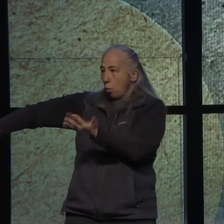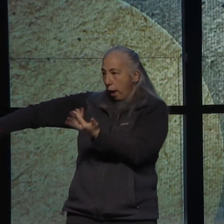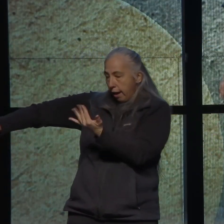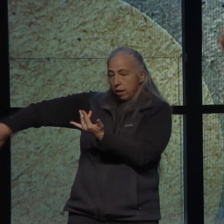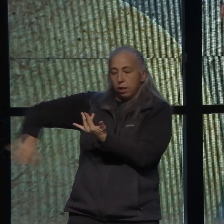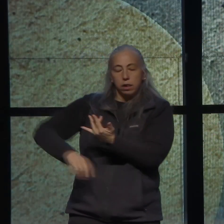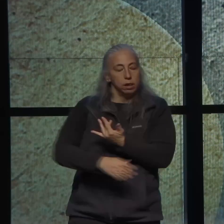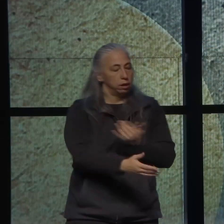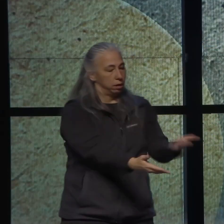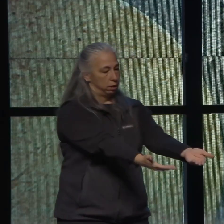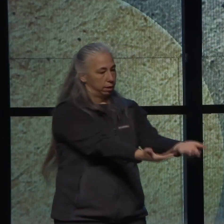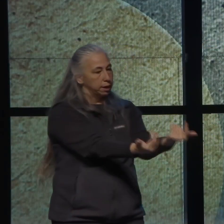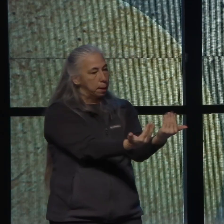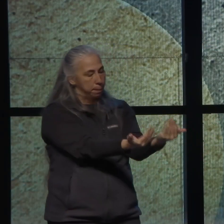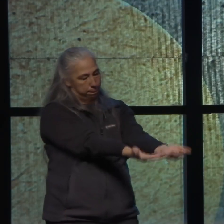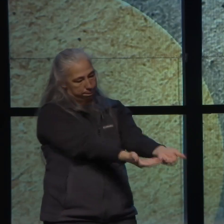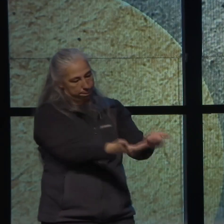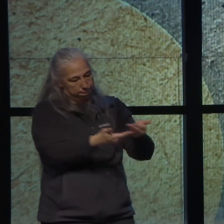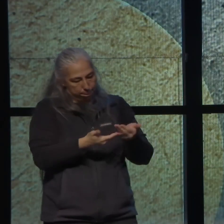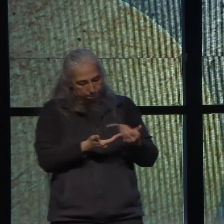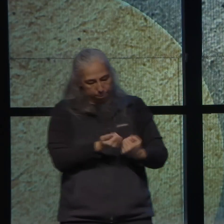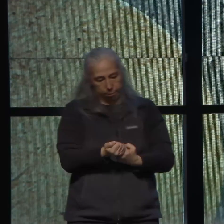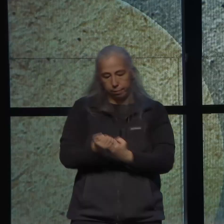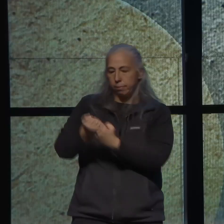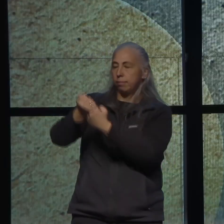and we're going to elevate that.